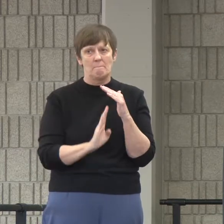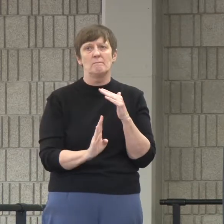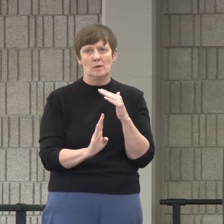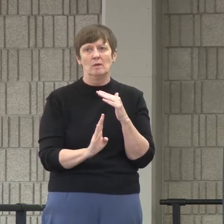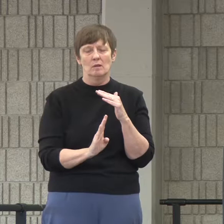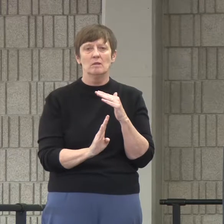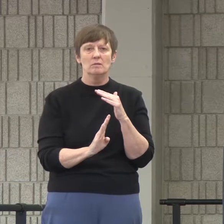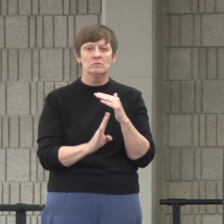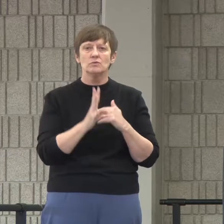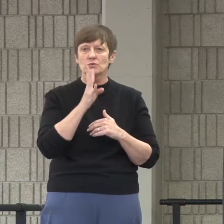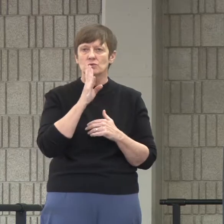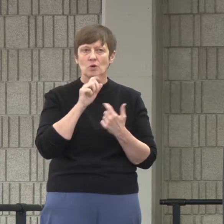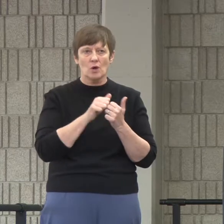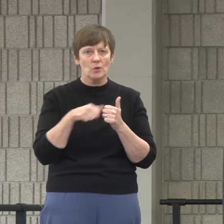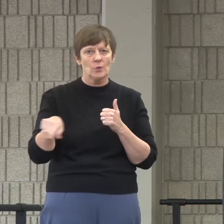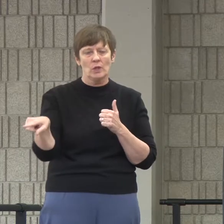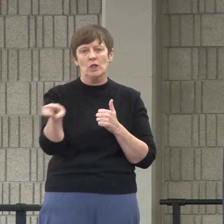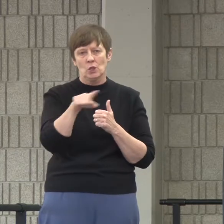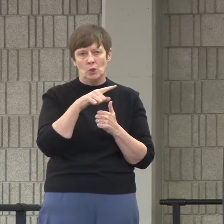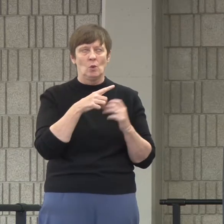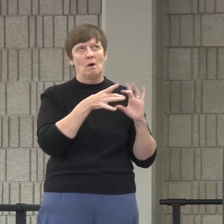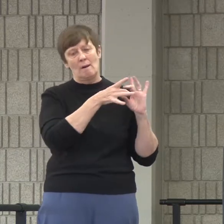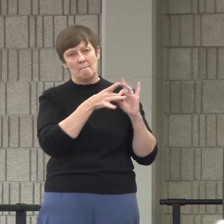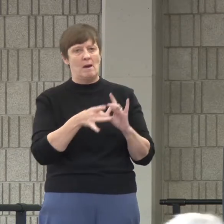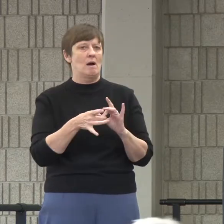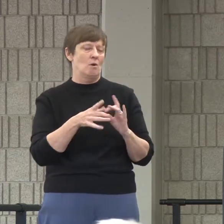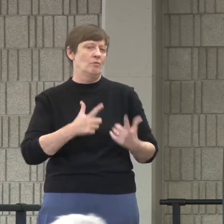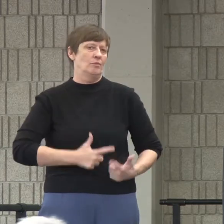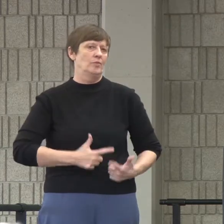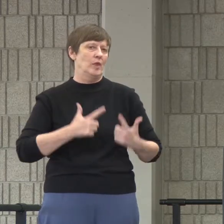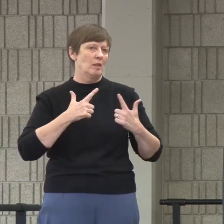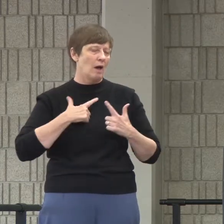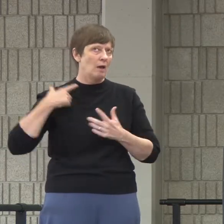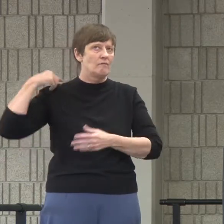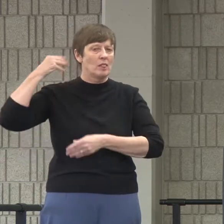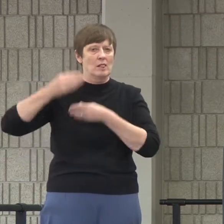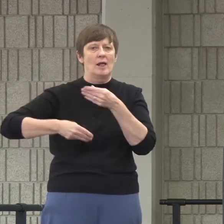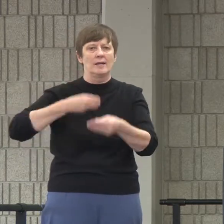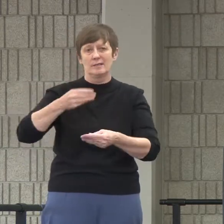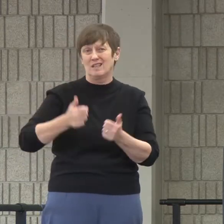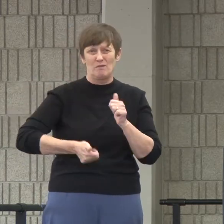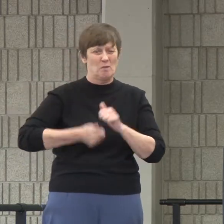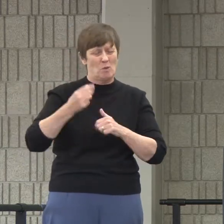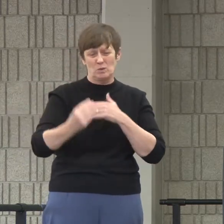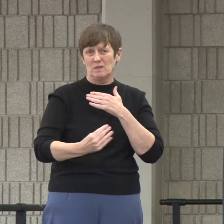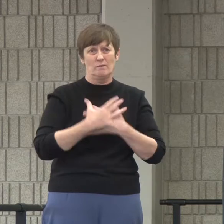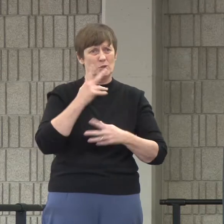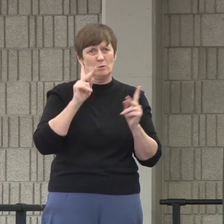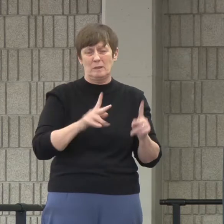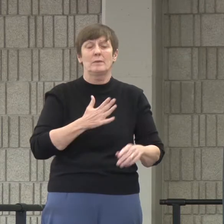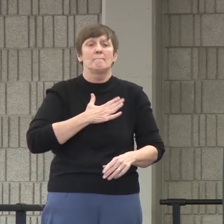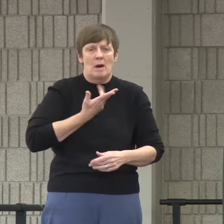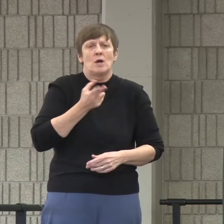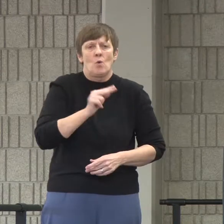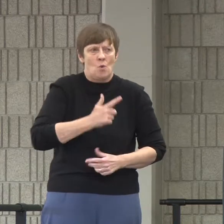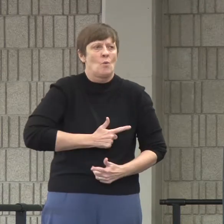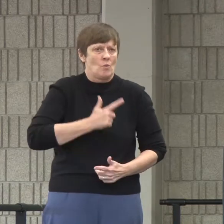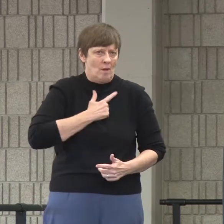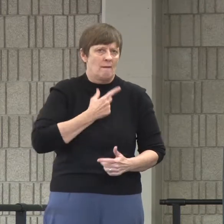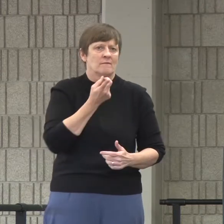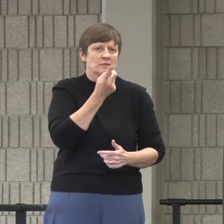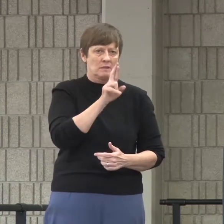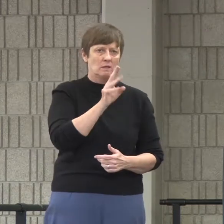to address the life and legacy of one of the most influential people in my own life, Dr. Martin Luther